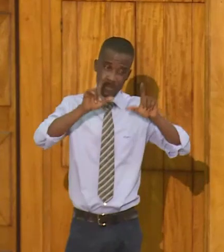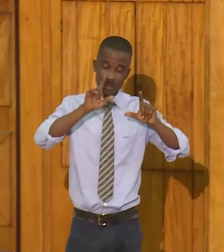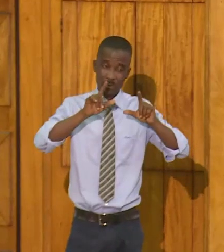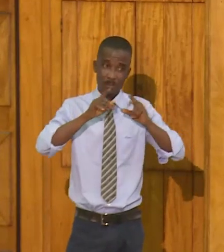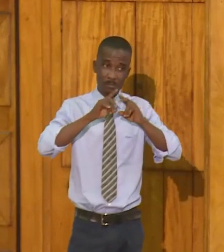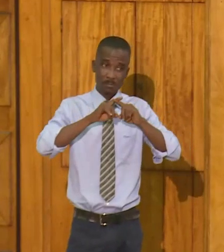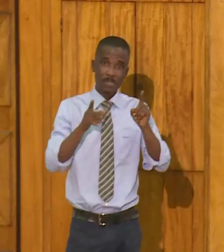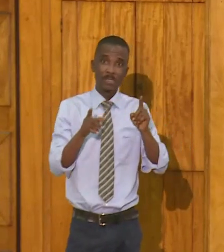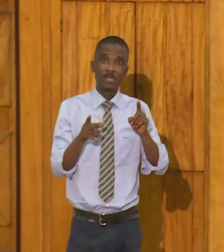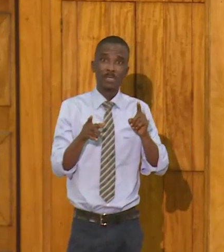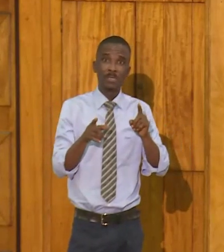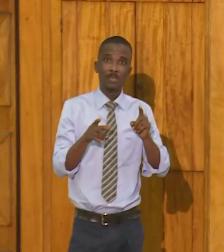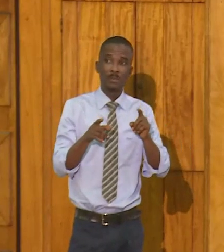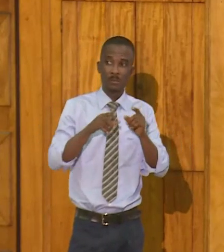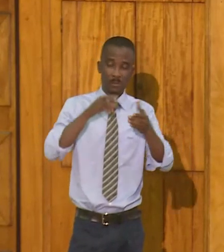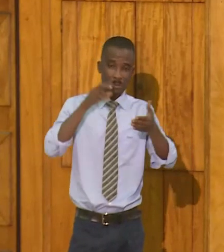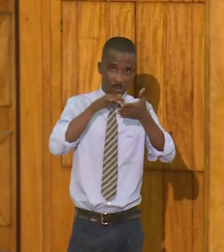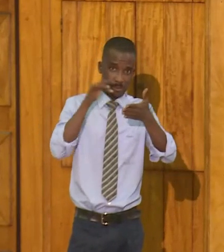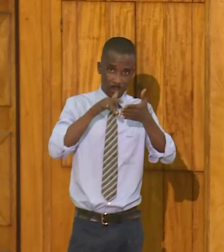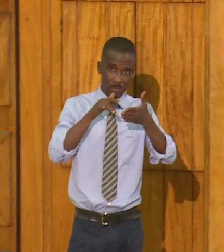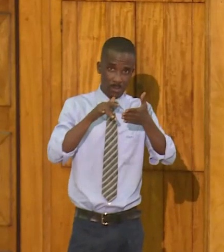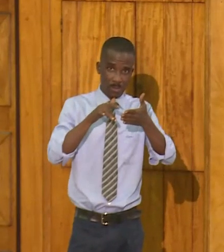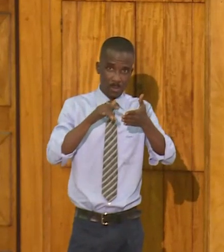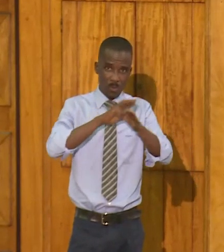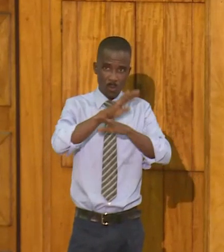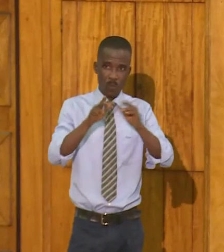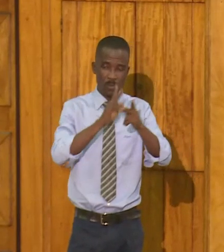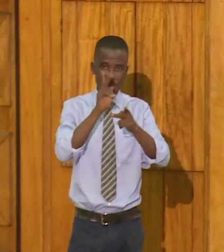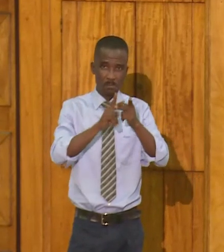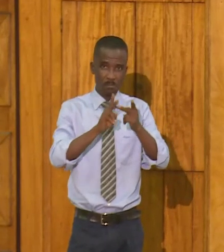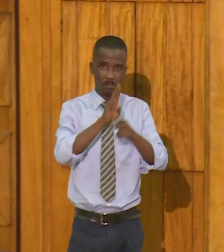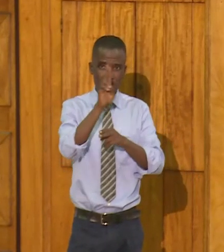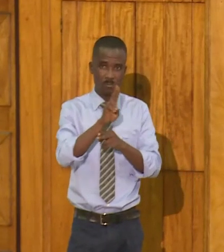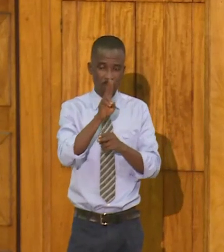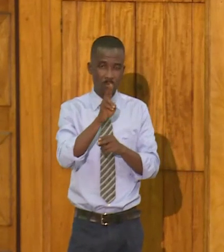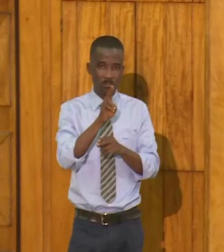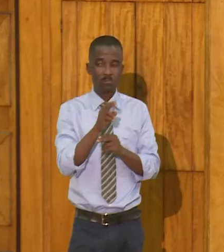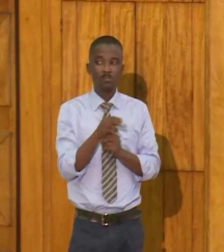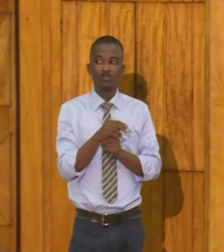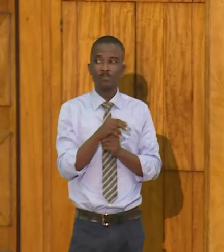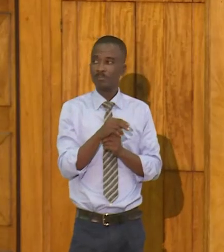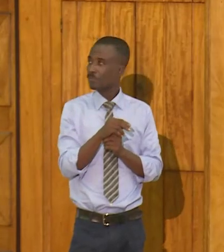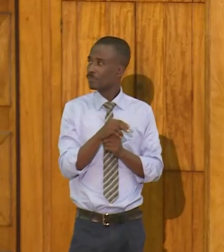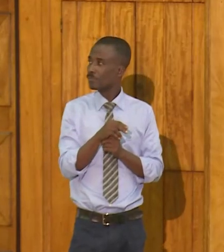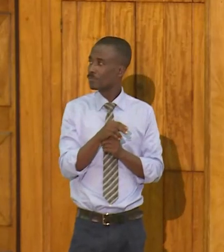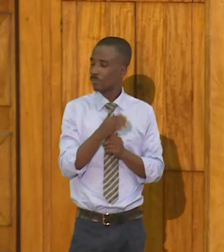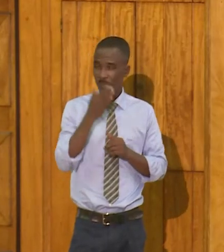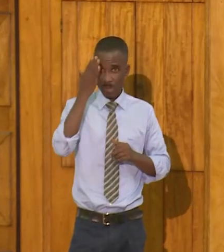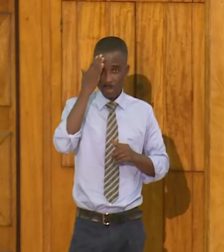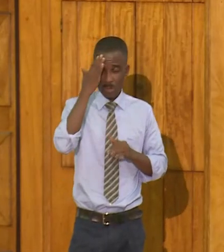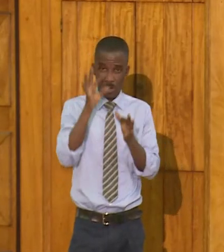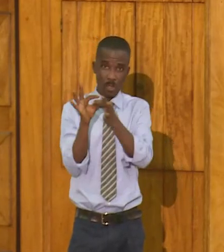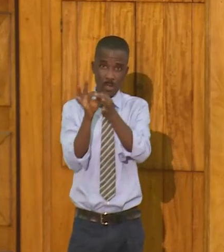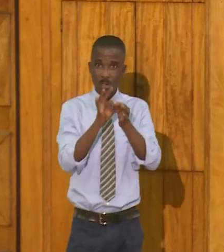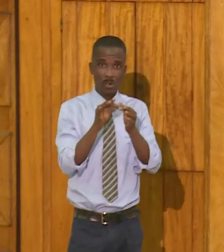But during the course of this study, no samples actually leaked out to the public laboratories. And we also collaborated